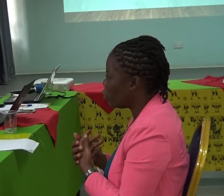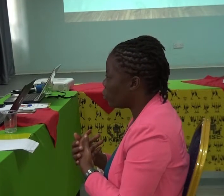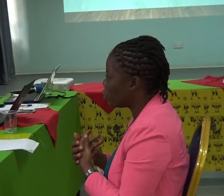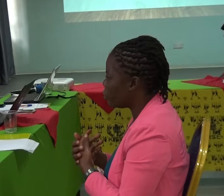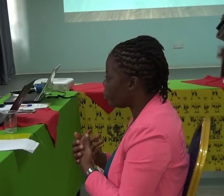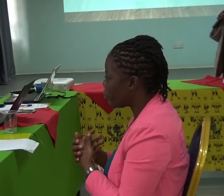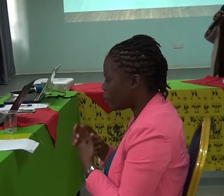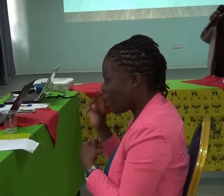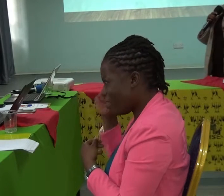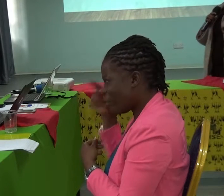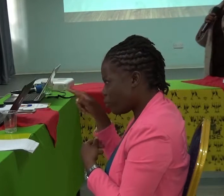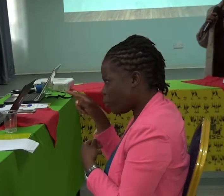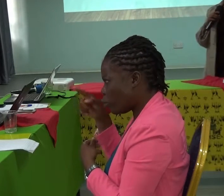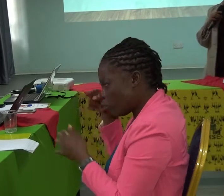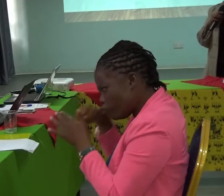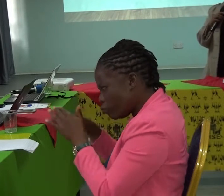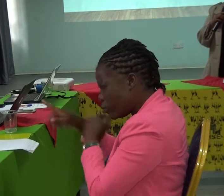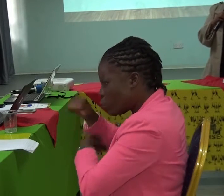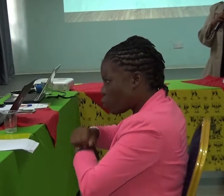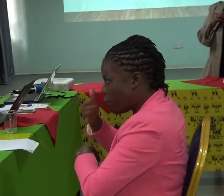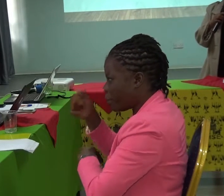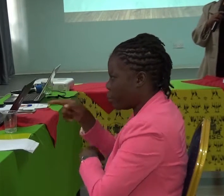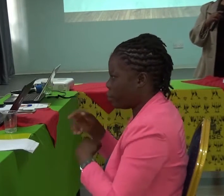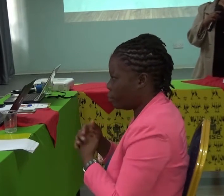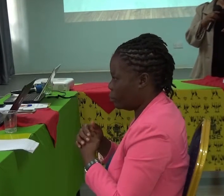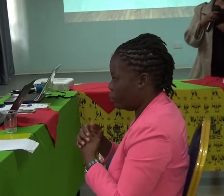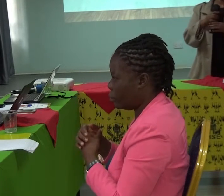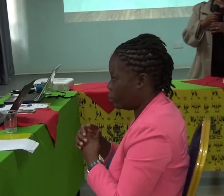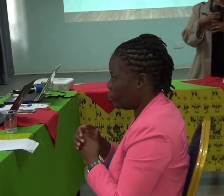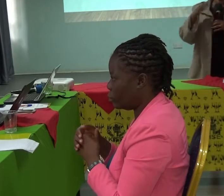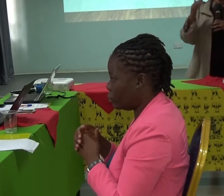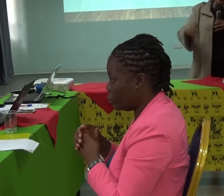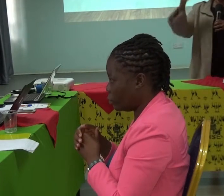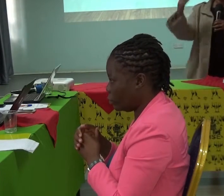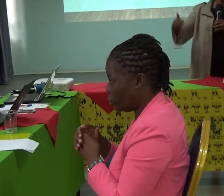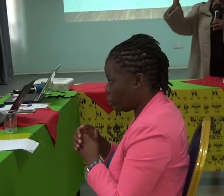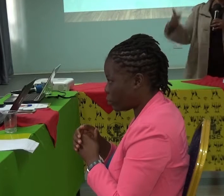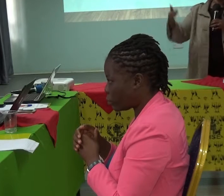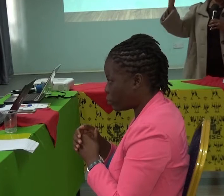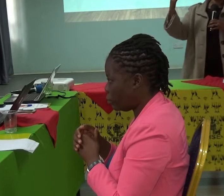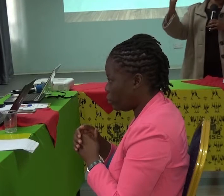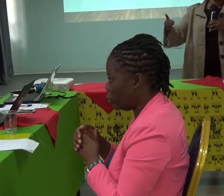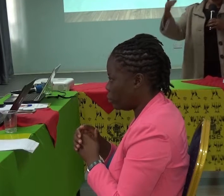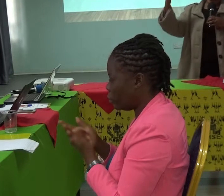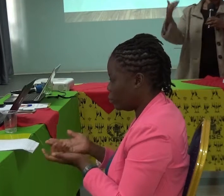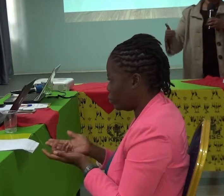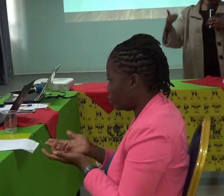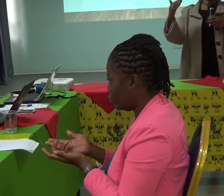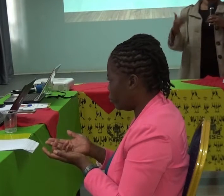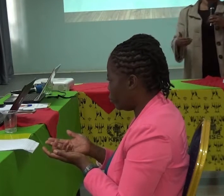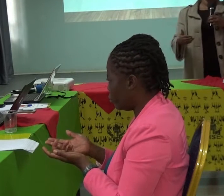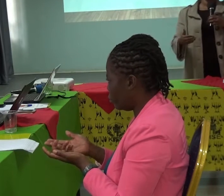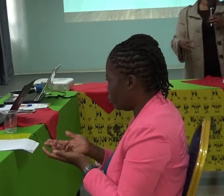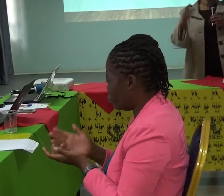online platform. But I'm also asking myself, is there a gap in the education system? So I hear we prepare children and trainees